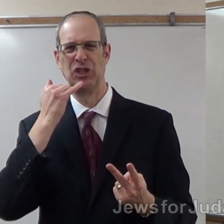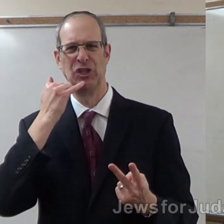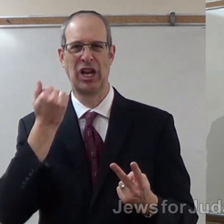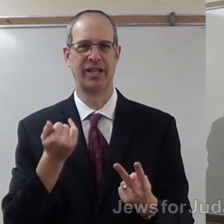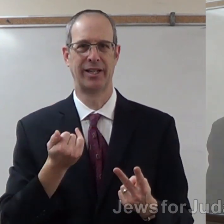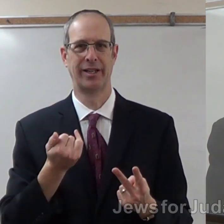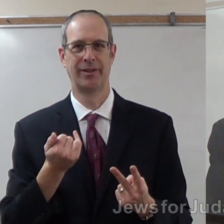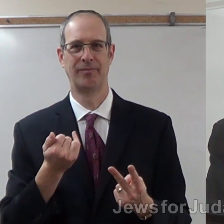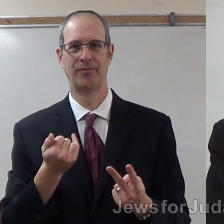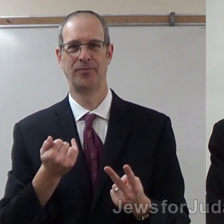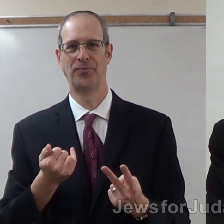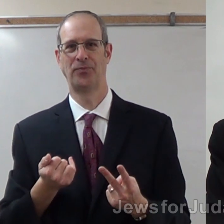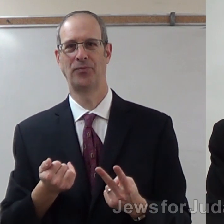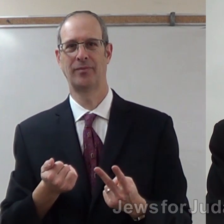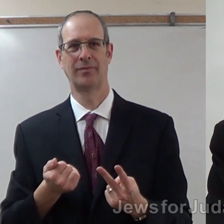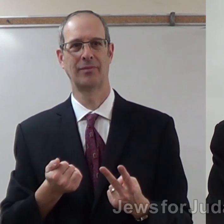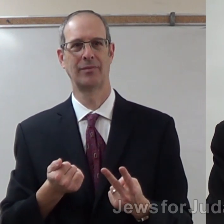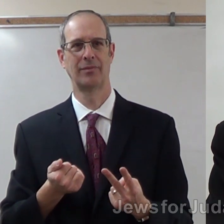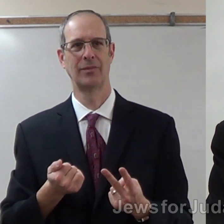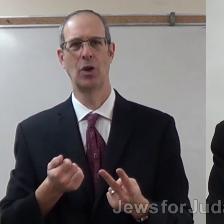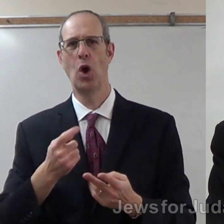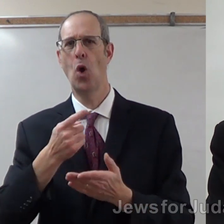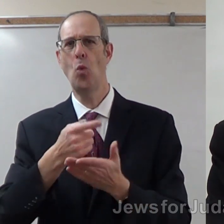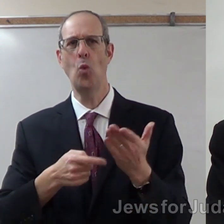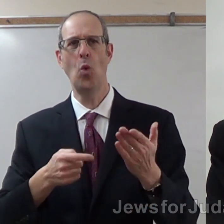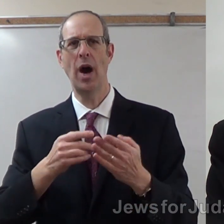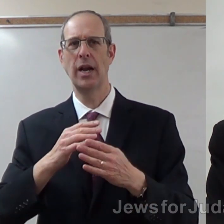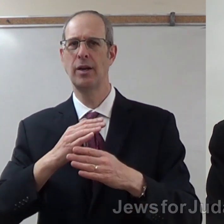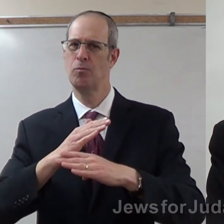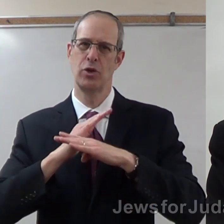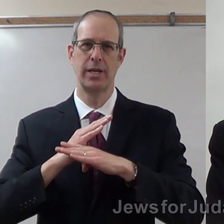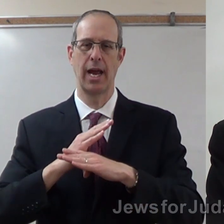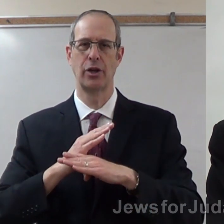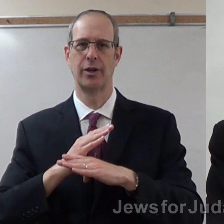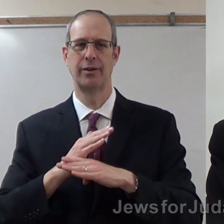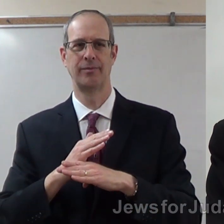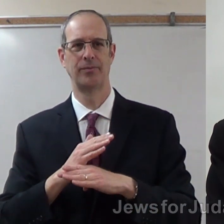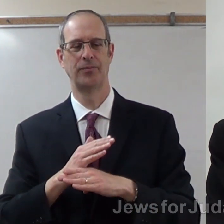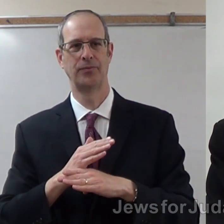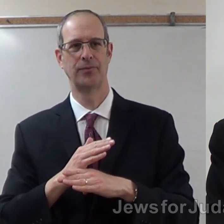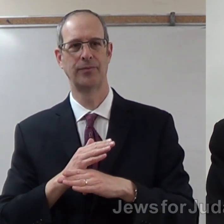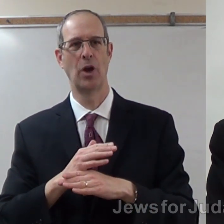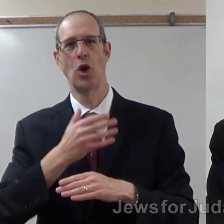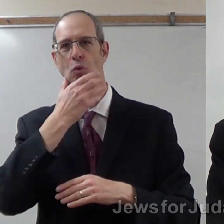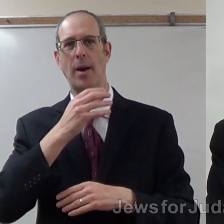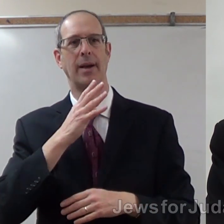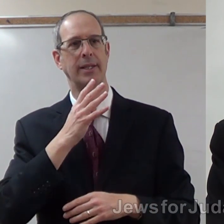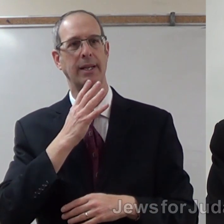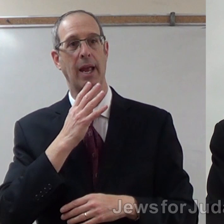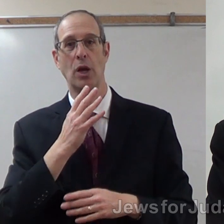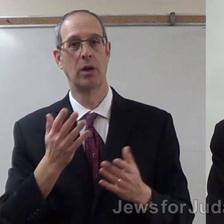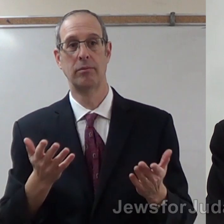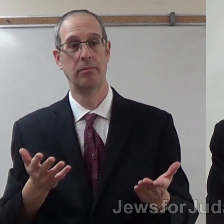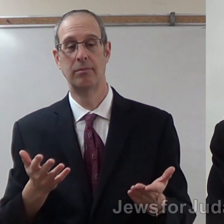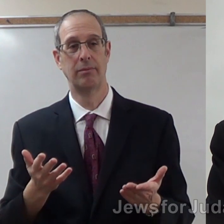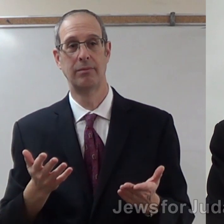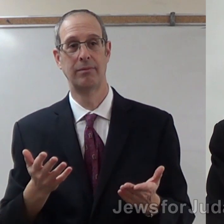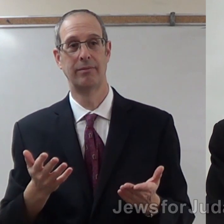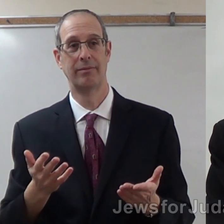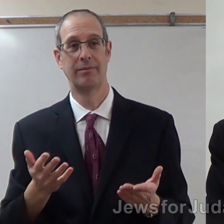jealousy? What protects us from that? And the rabbis say the protection